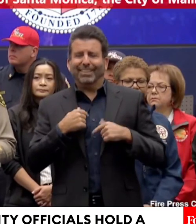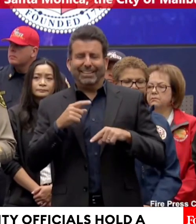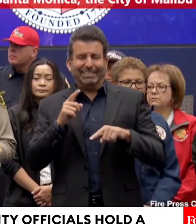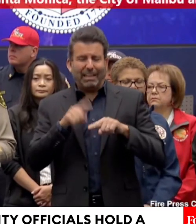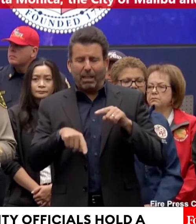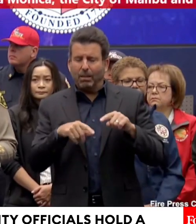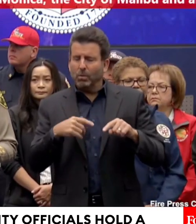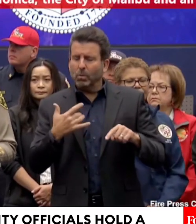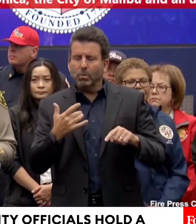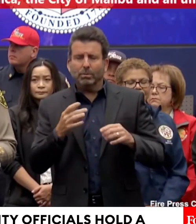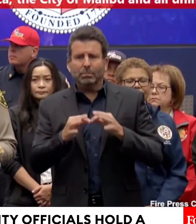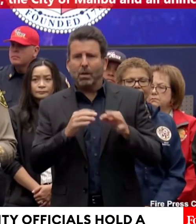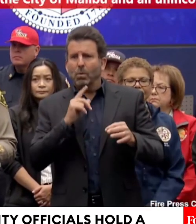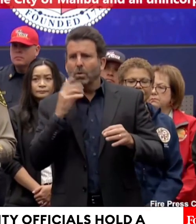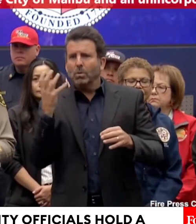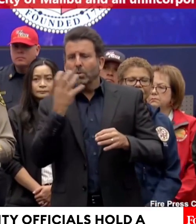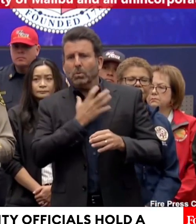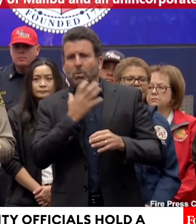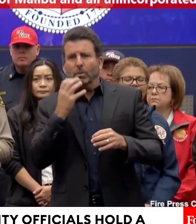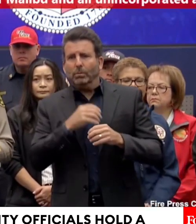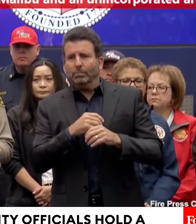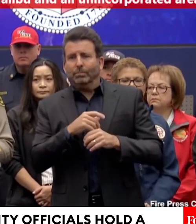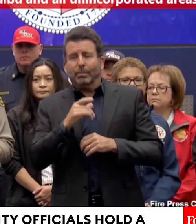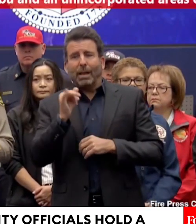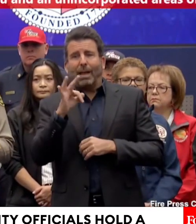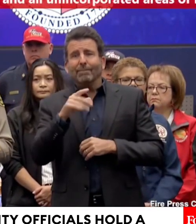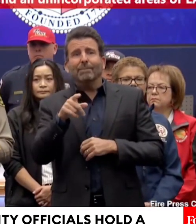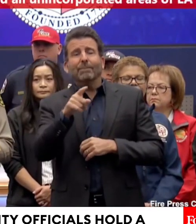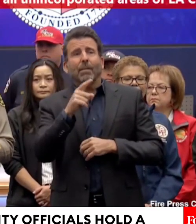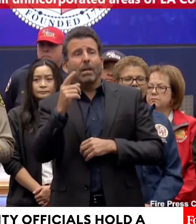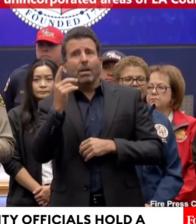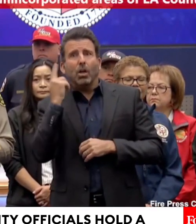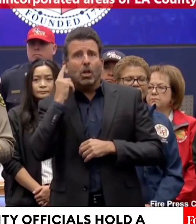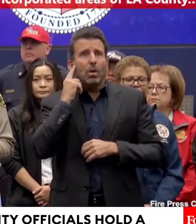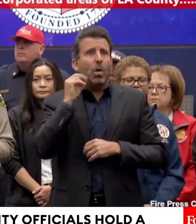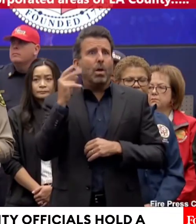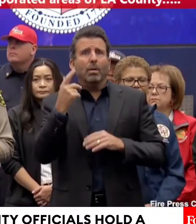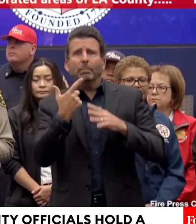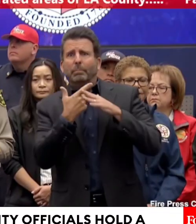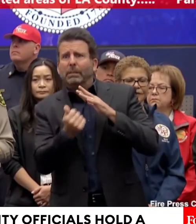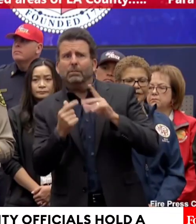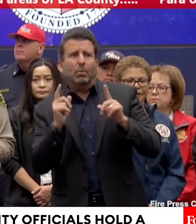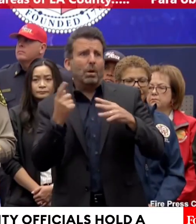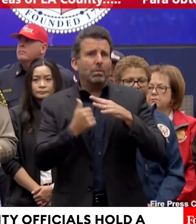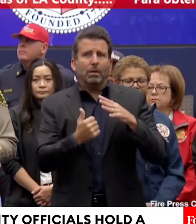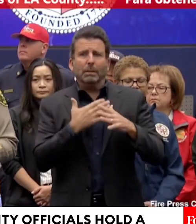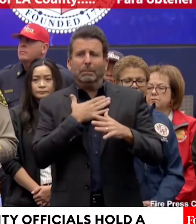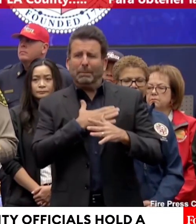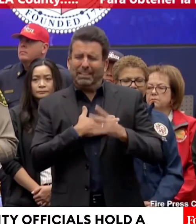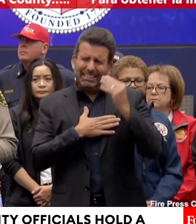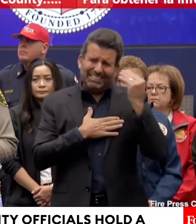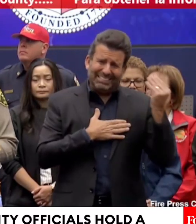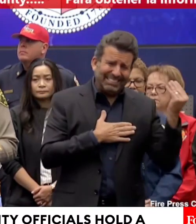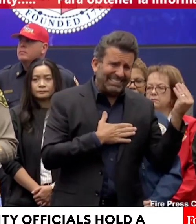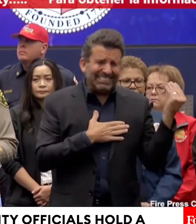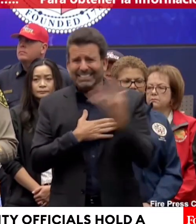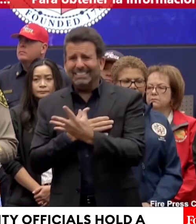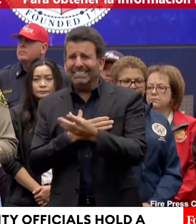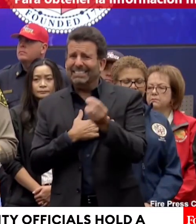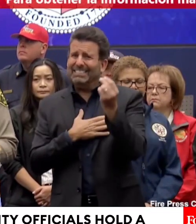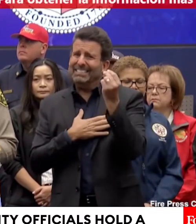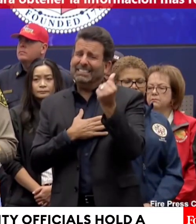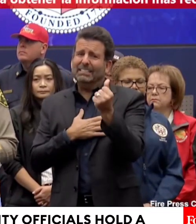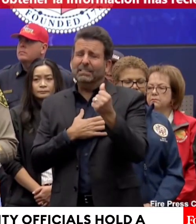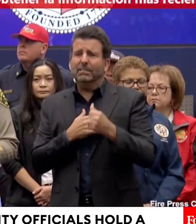if you believe somebody is missing, please report it to your local law enforcement agency. Right now, with the